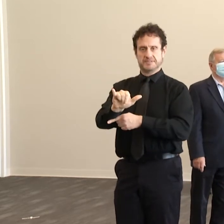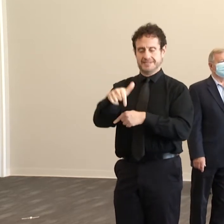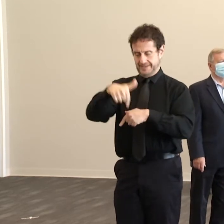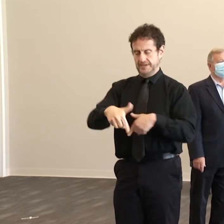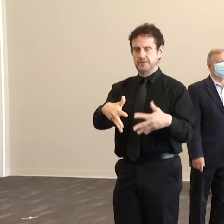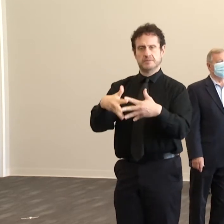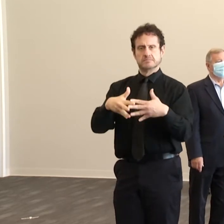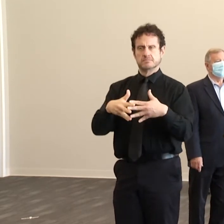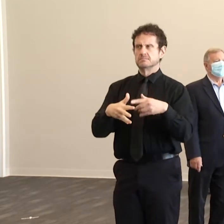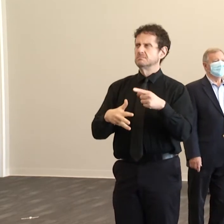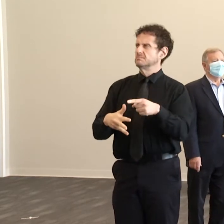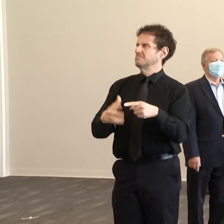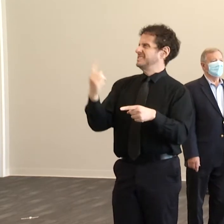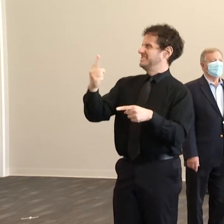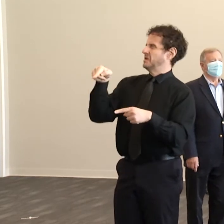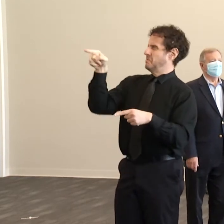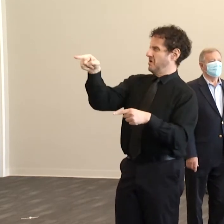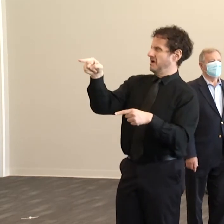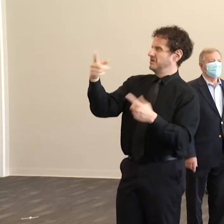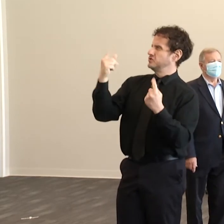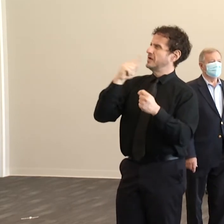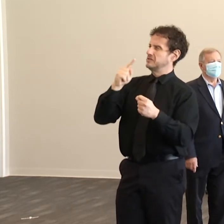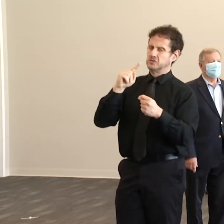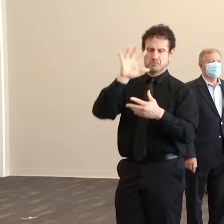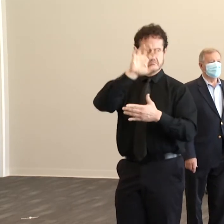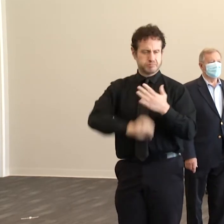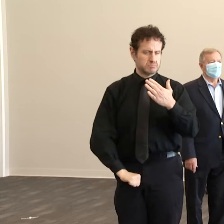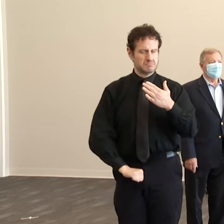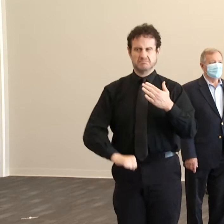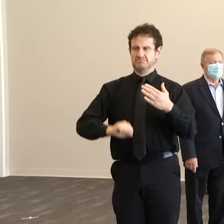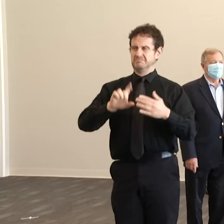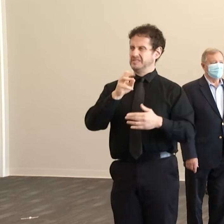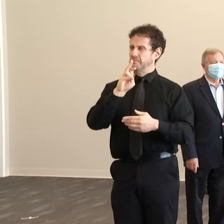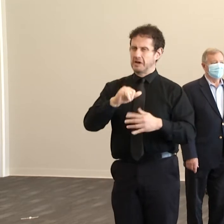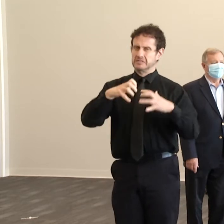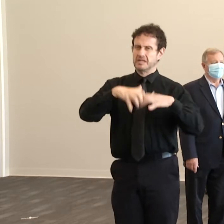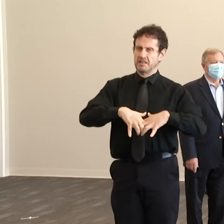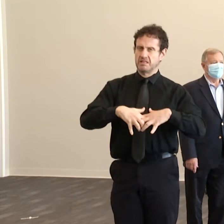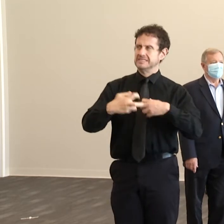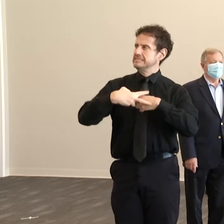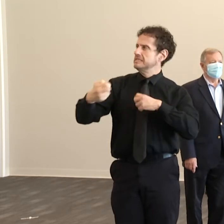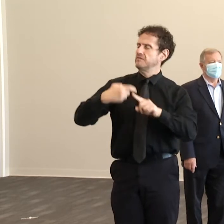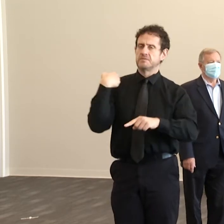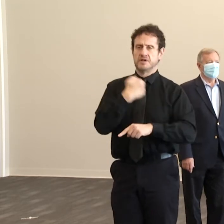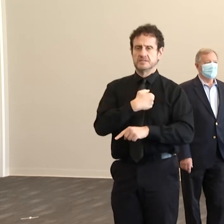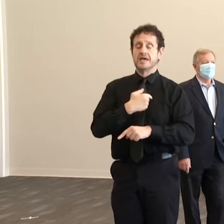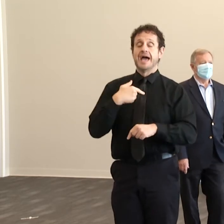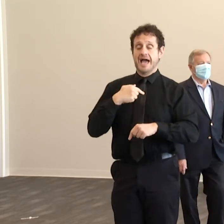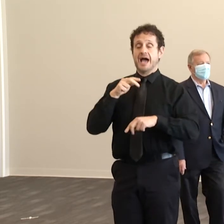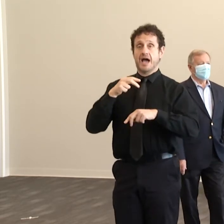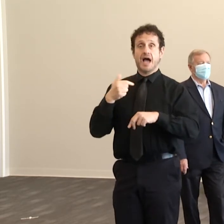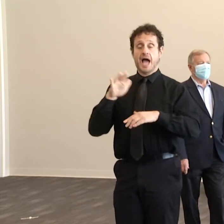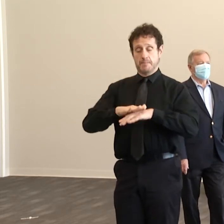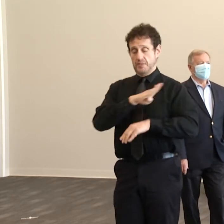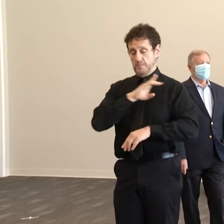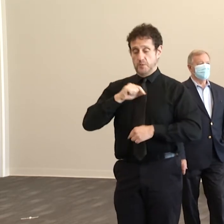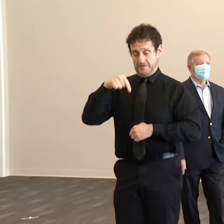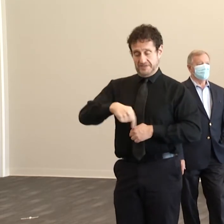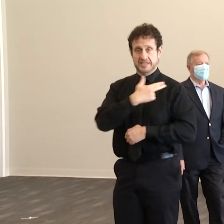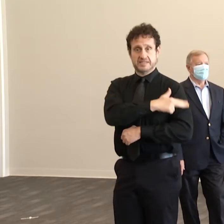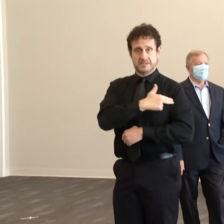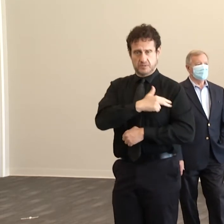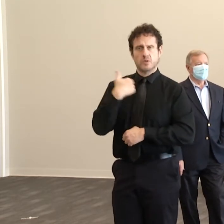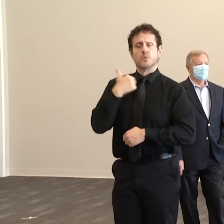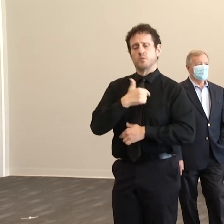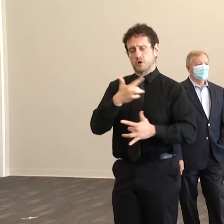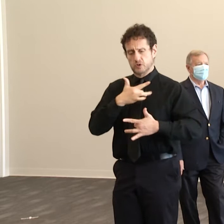that someone is trying to take our democracy away from us. I sit on the board also of this hospital. We are concerned about